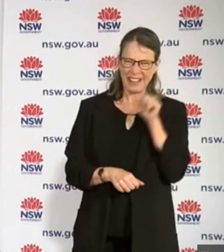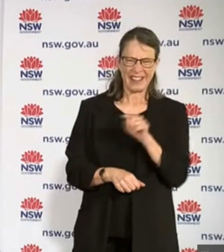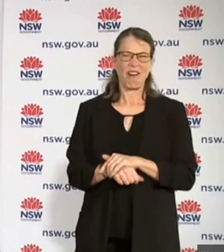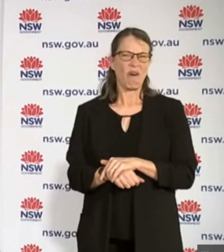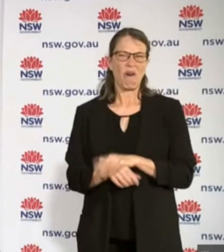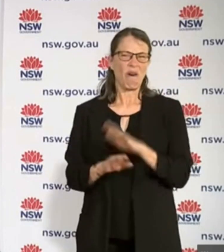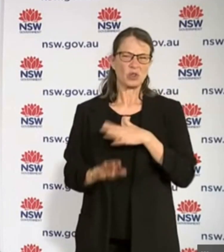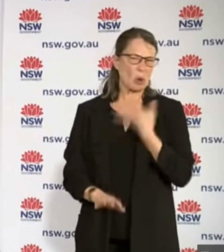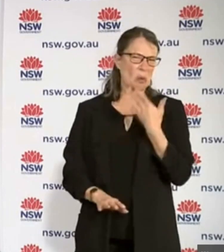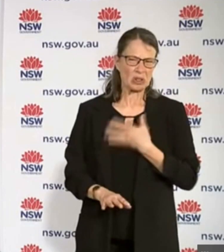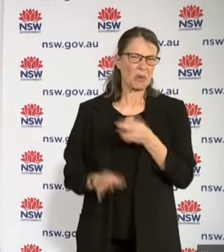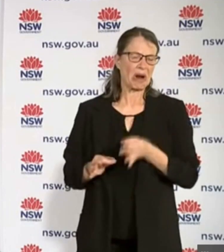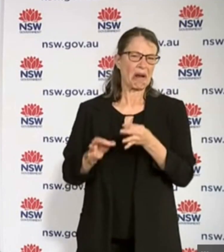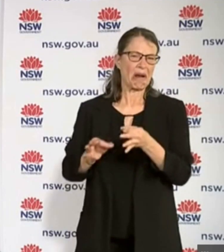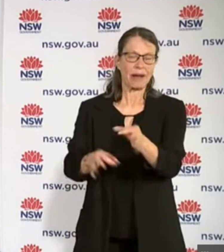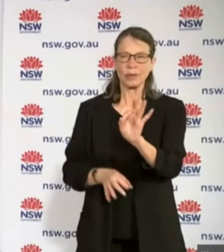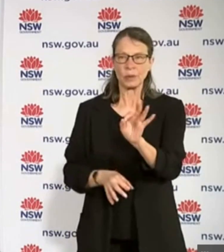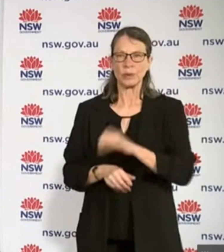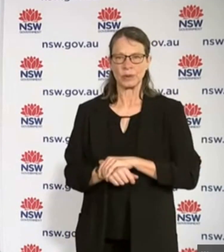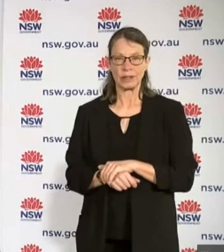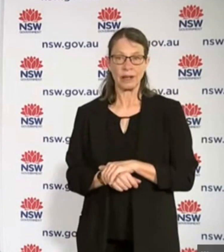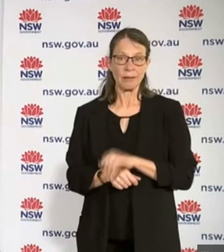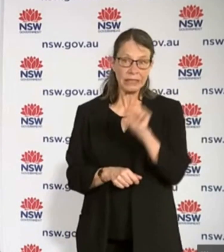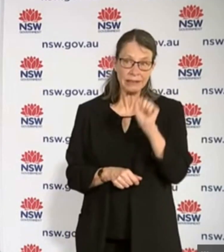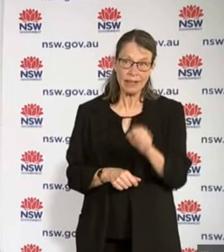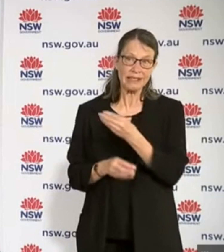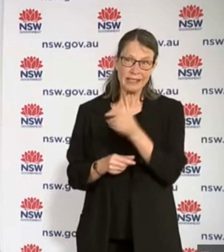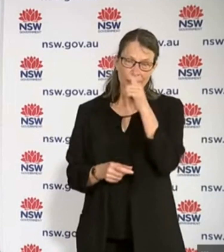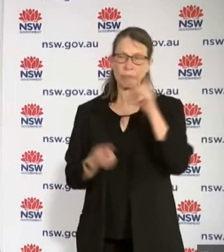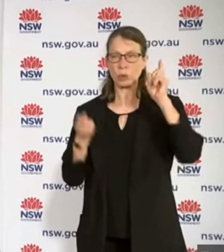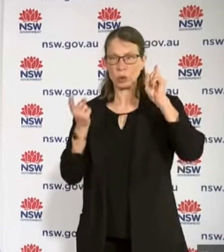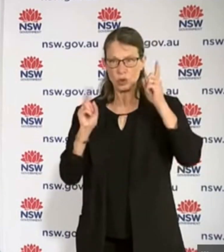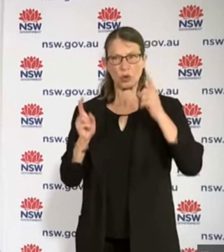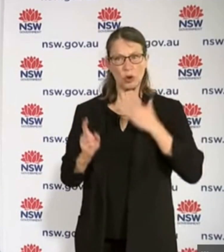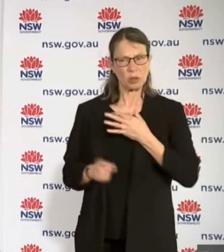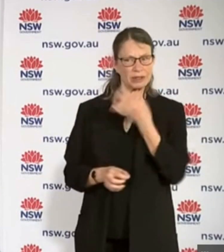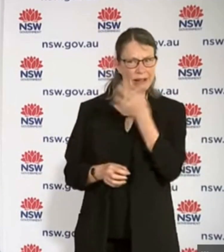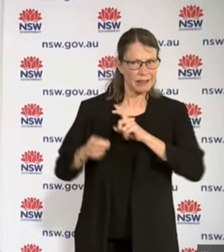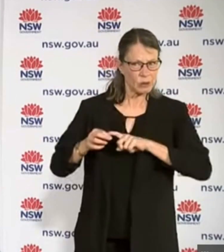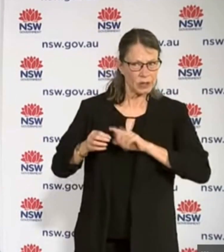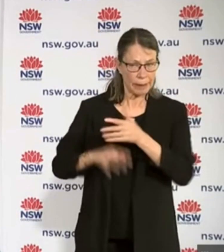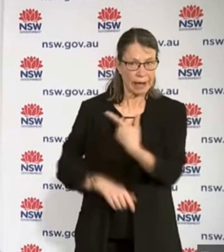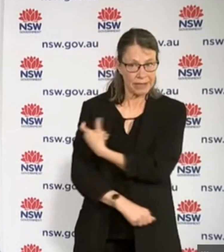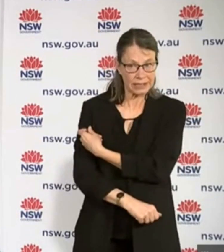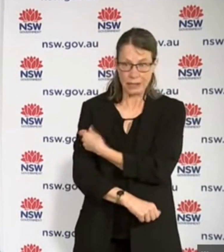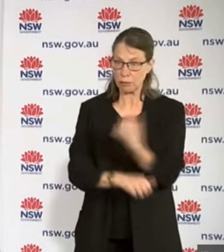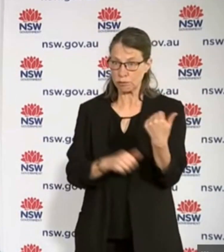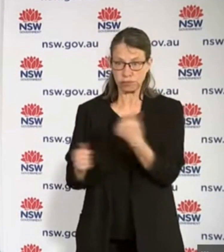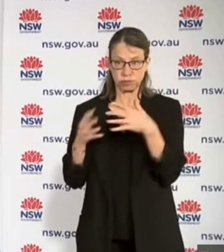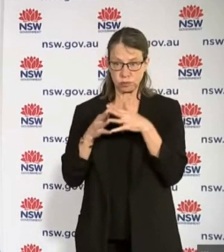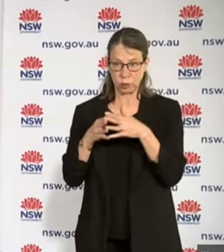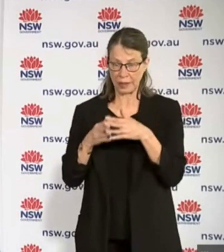community, but it doesn't mean that people haven't got questions that they want to have answered, and I would just urge everyone to go